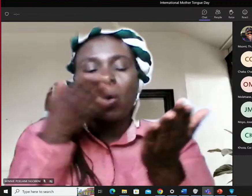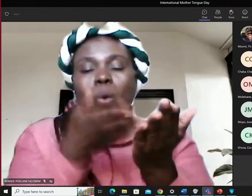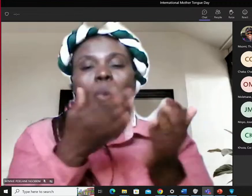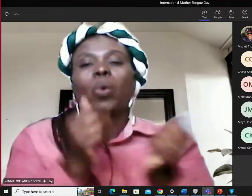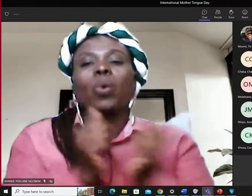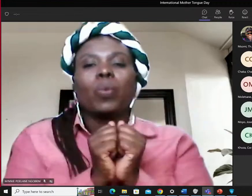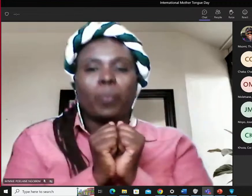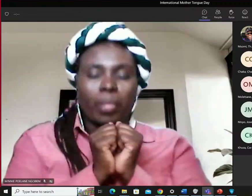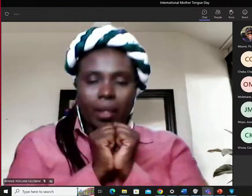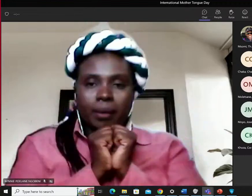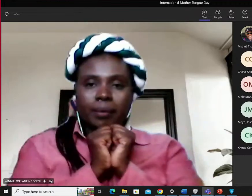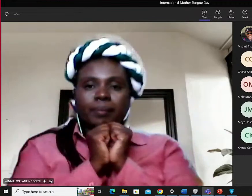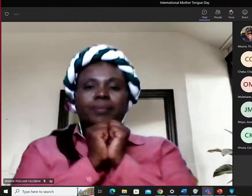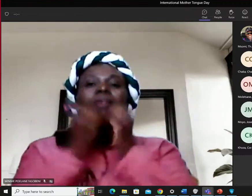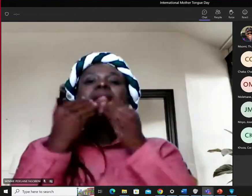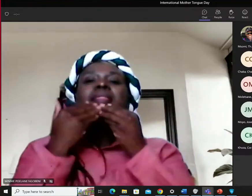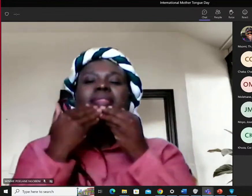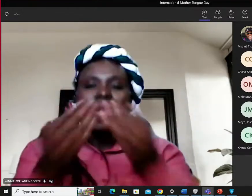Thank you.